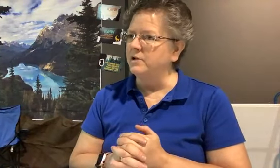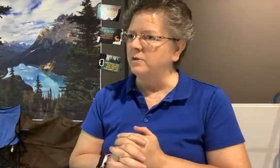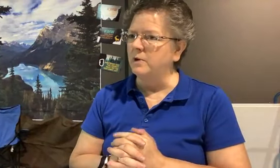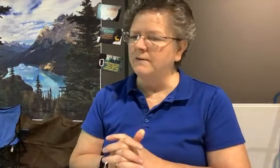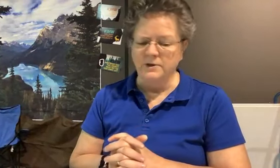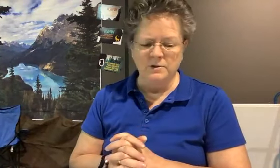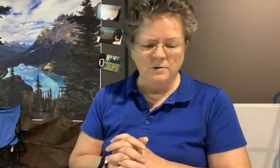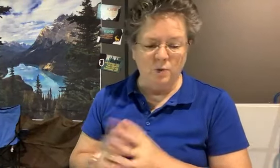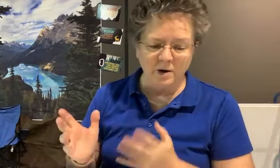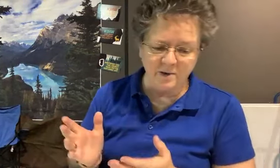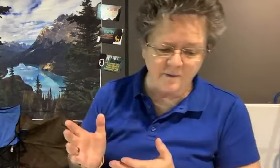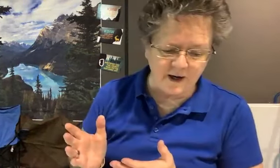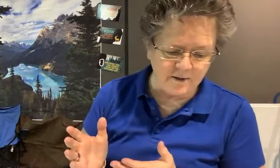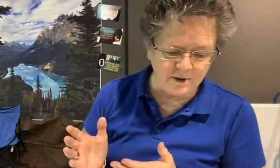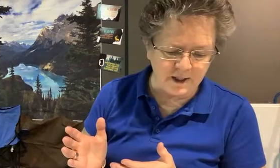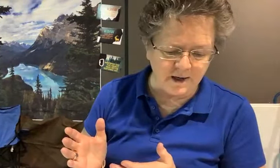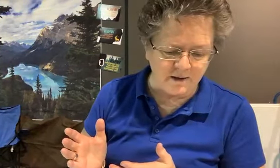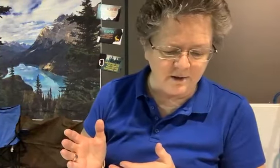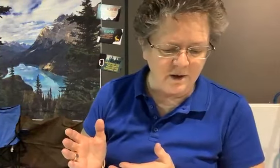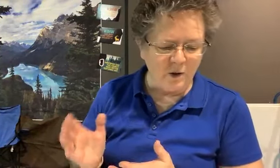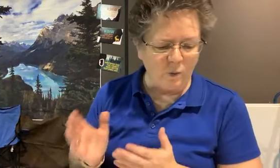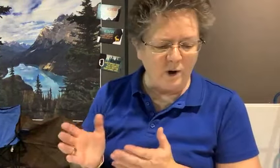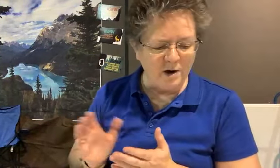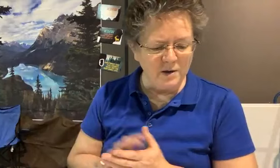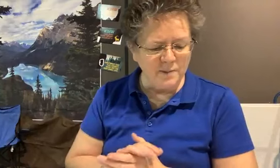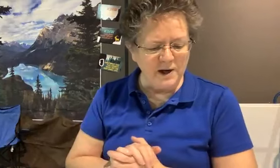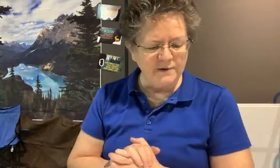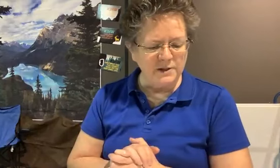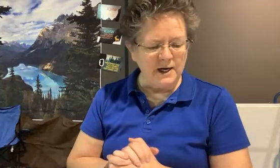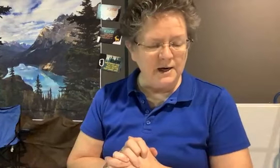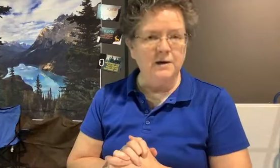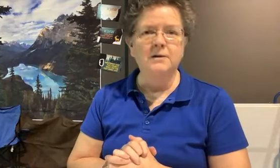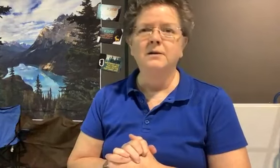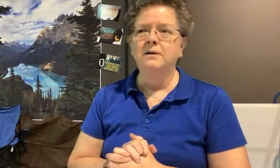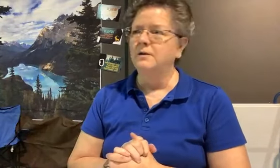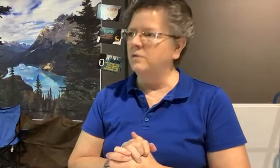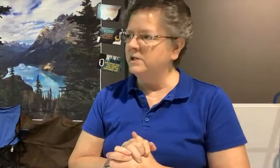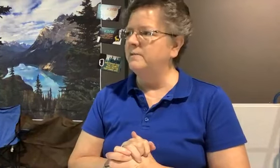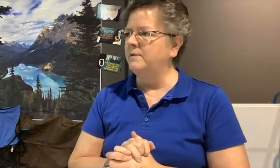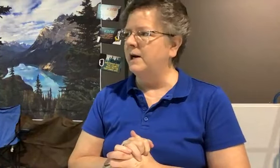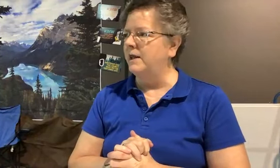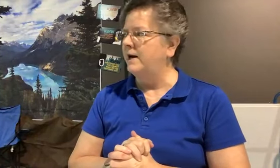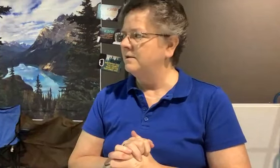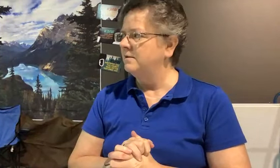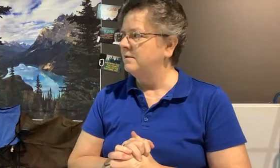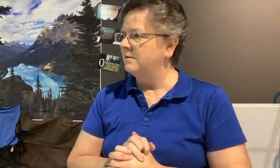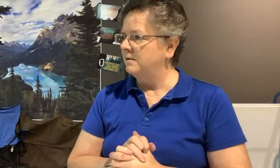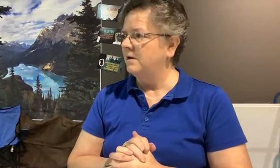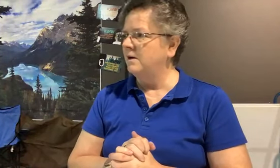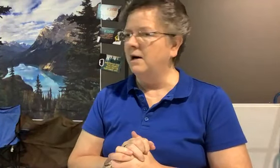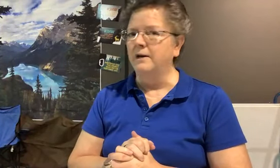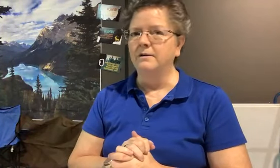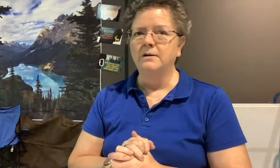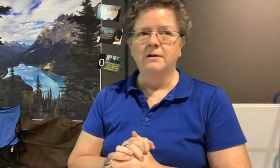to the prophets. Where are your fathers now? Where are the prophets now? And what does he mean by that? They're all gone.